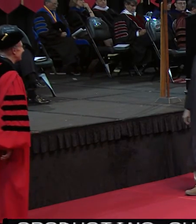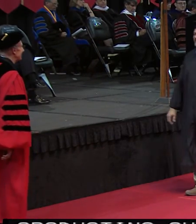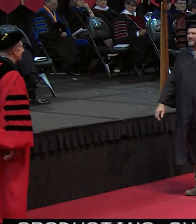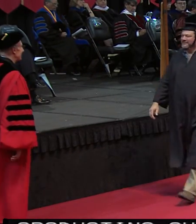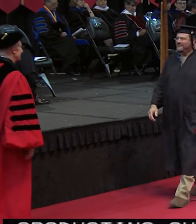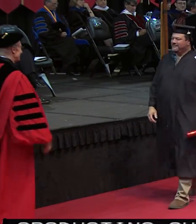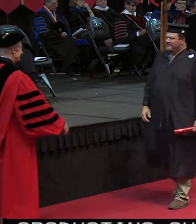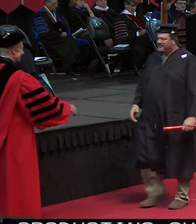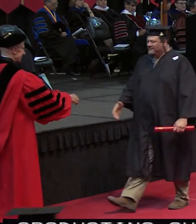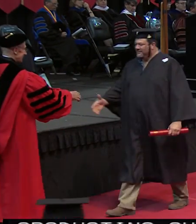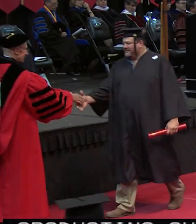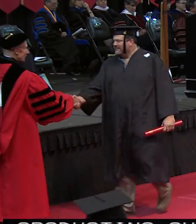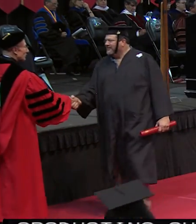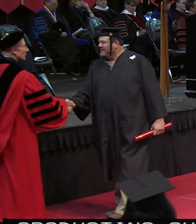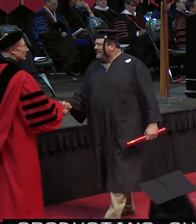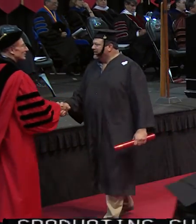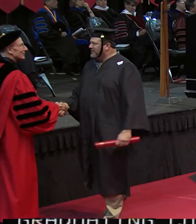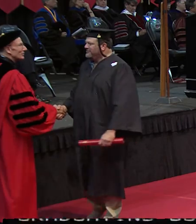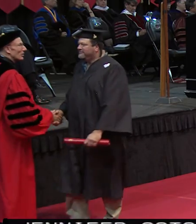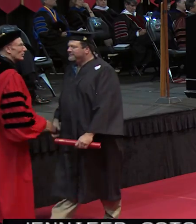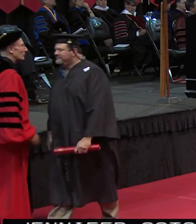Robin Gail Summers.